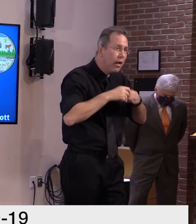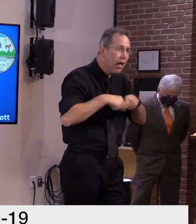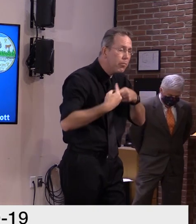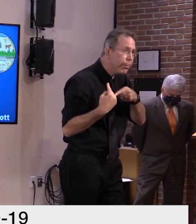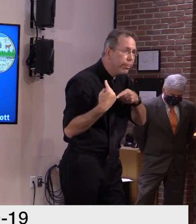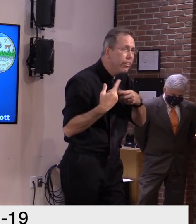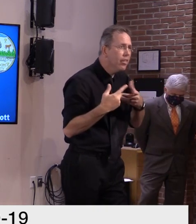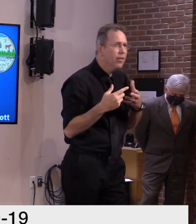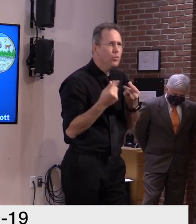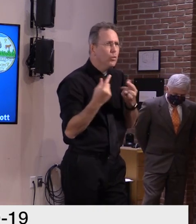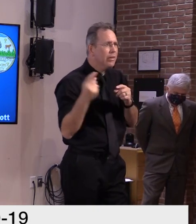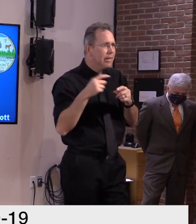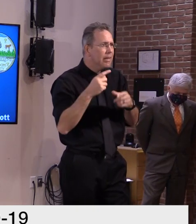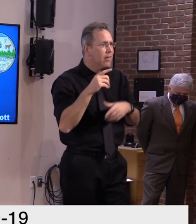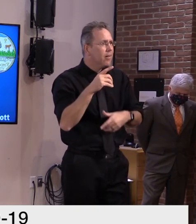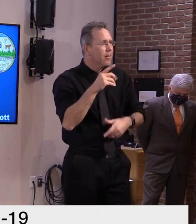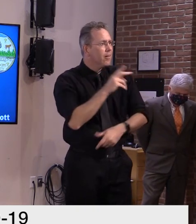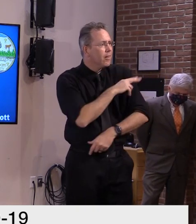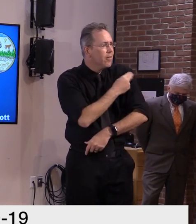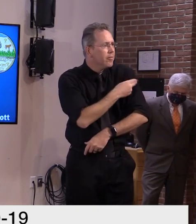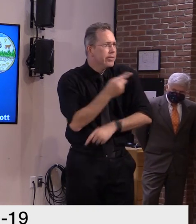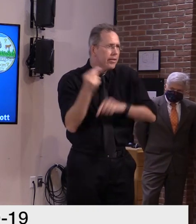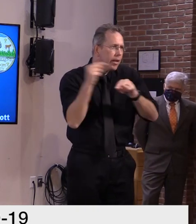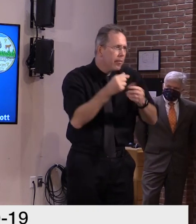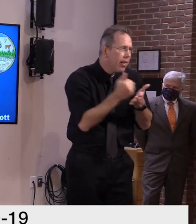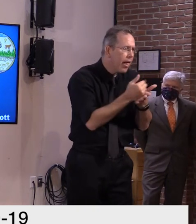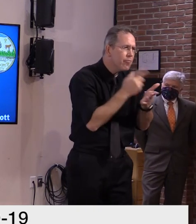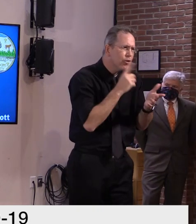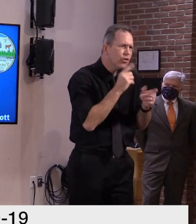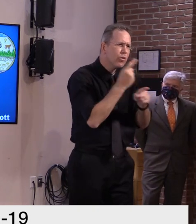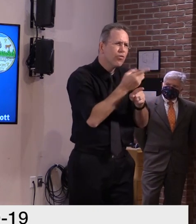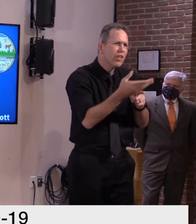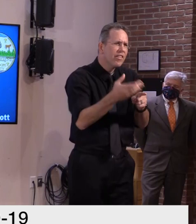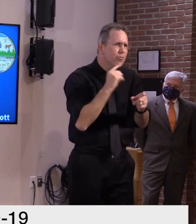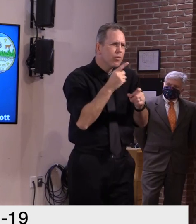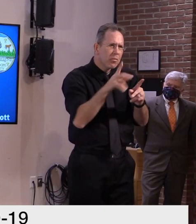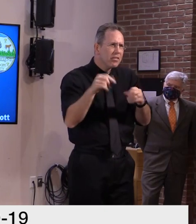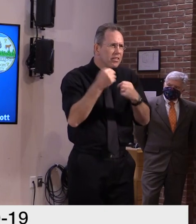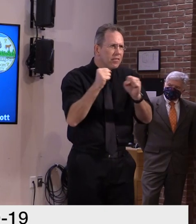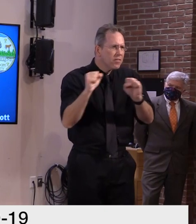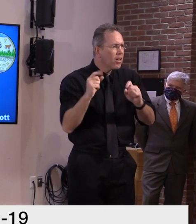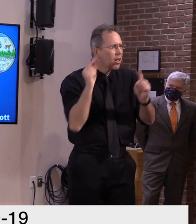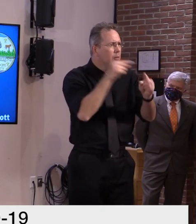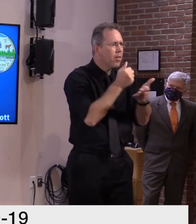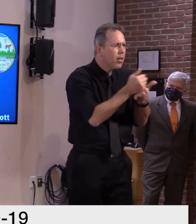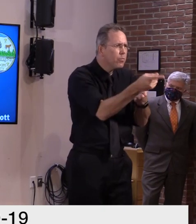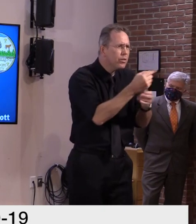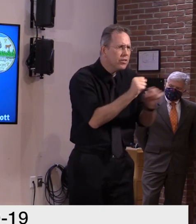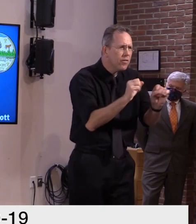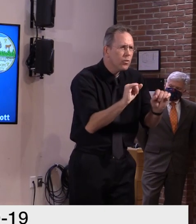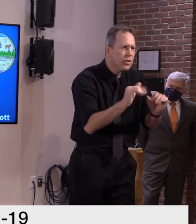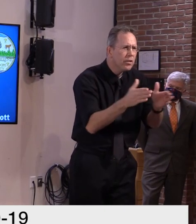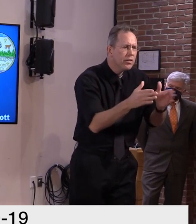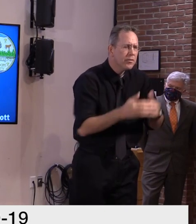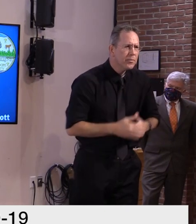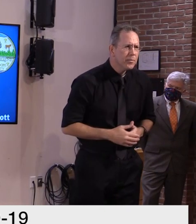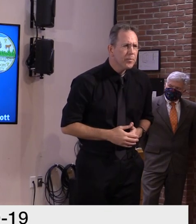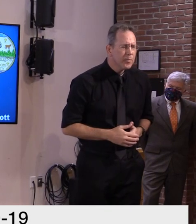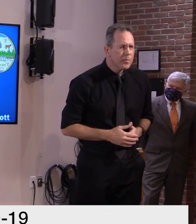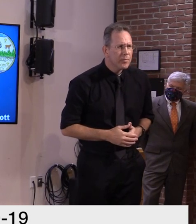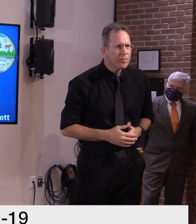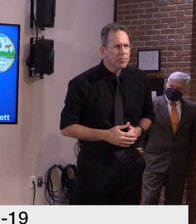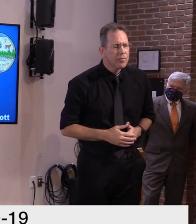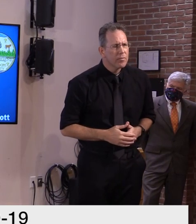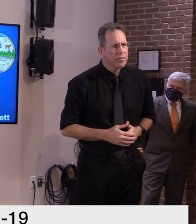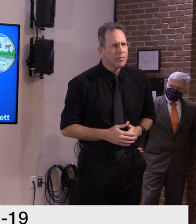And one clarification for Secretary Moore. Are middle schools excluded or excluded, and if excluded, why